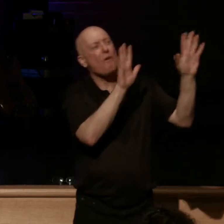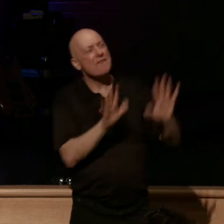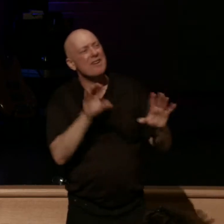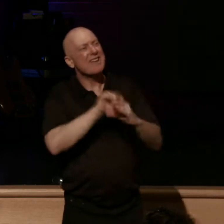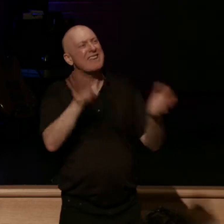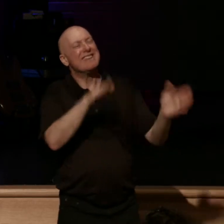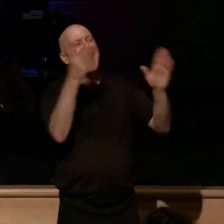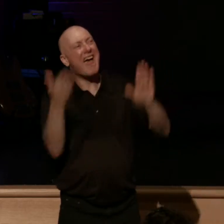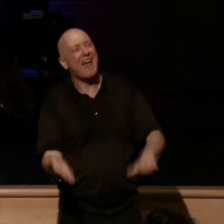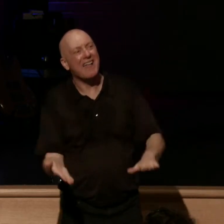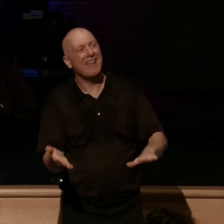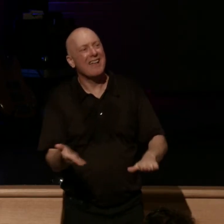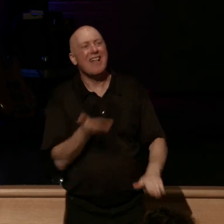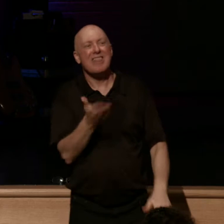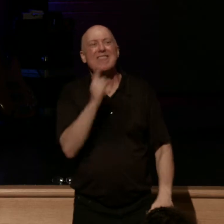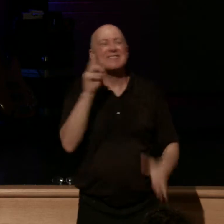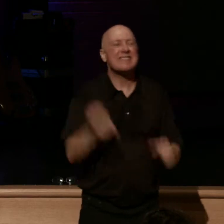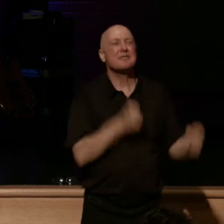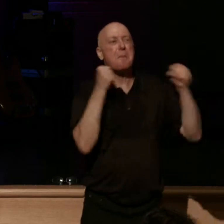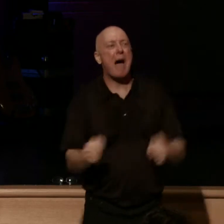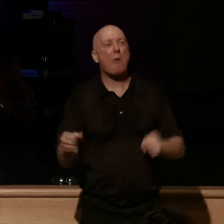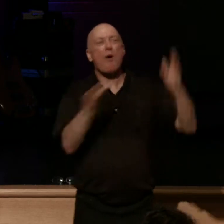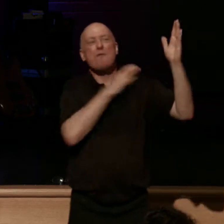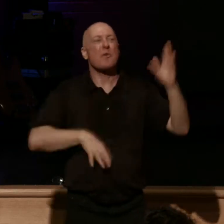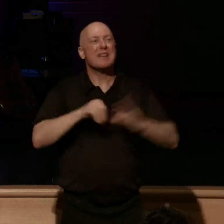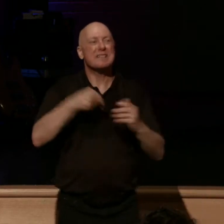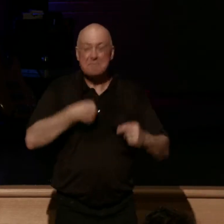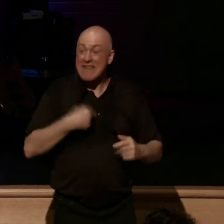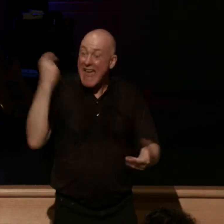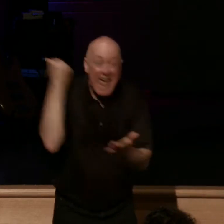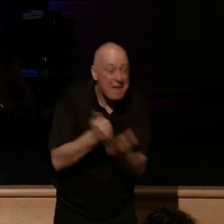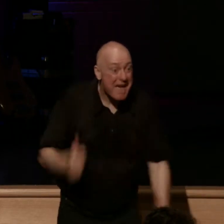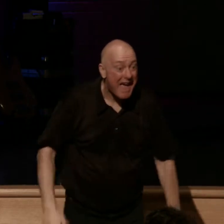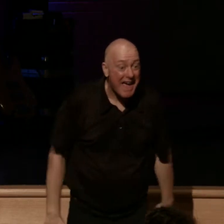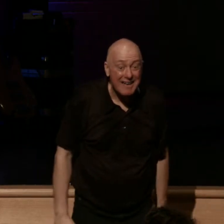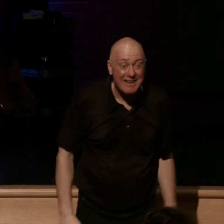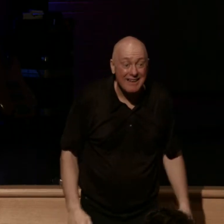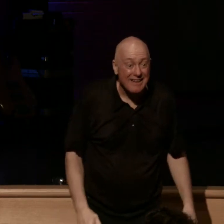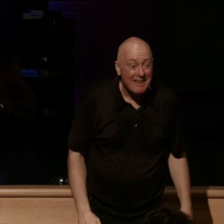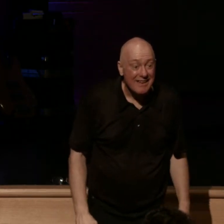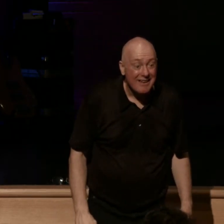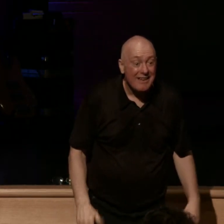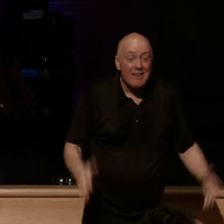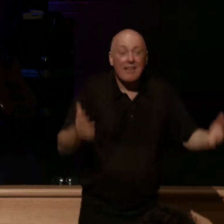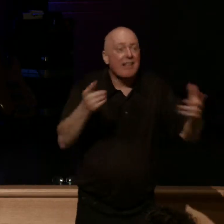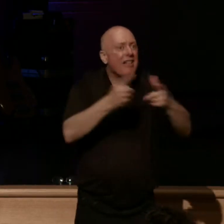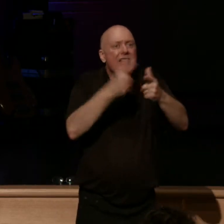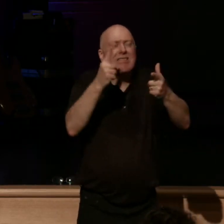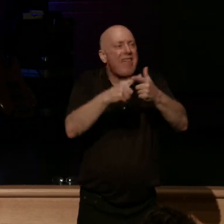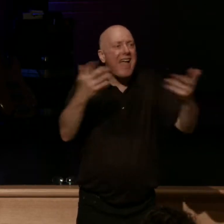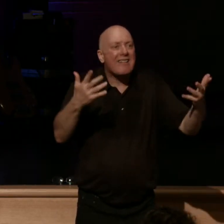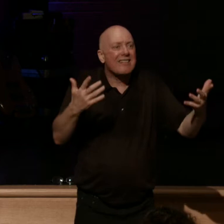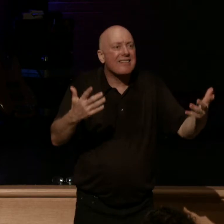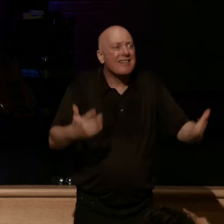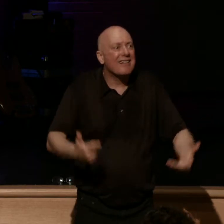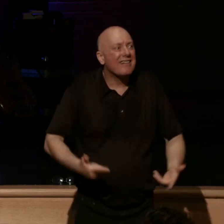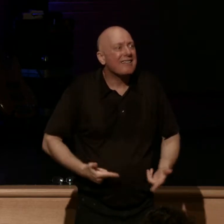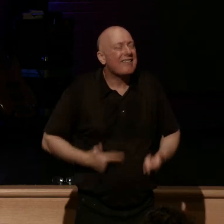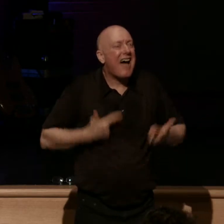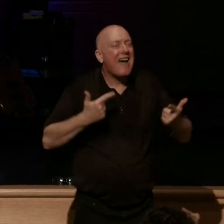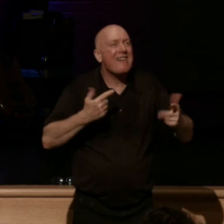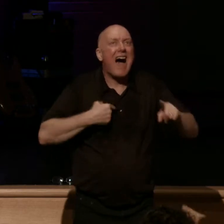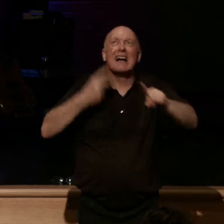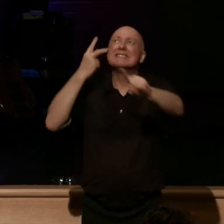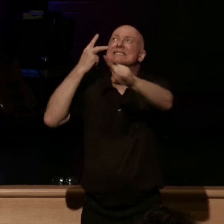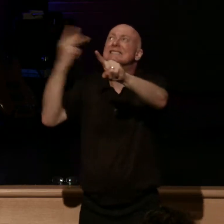No fear in death. For this is the power of Christ in me, amen? Right? At that point, all of a sudden, life comes into view.